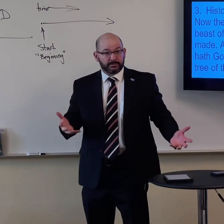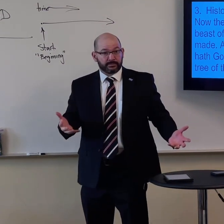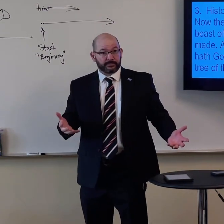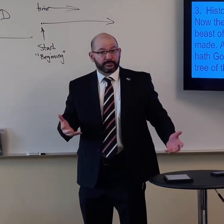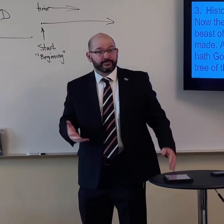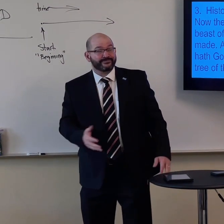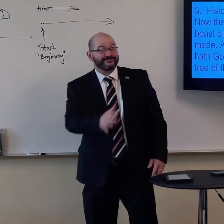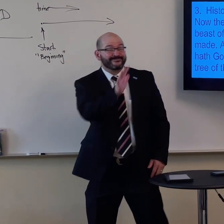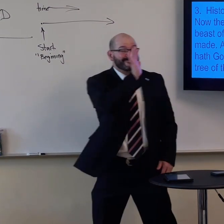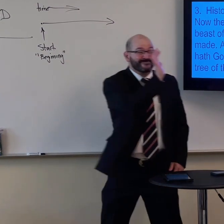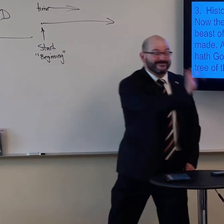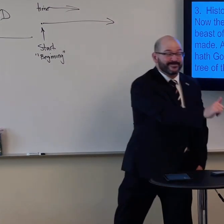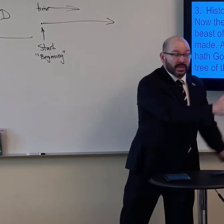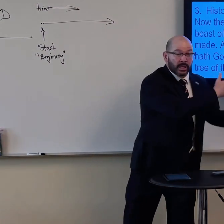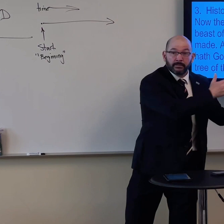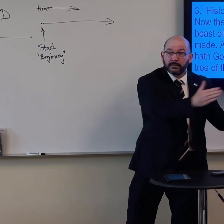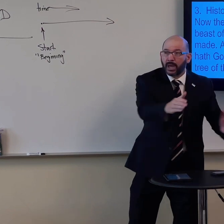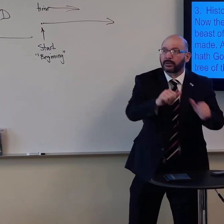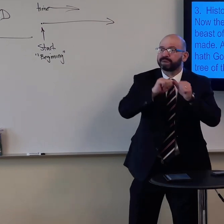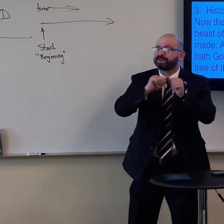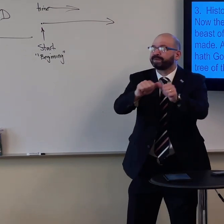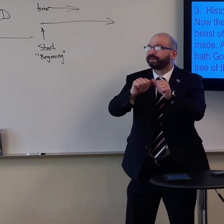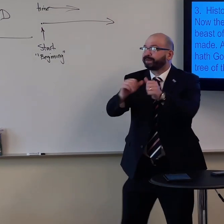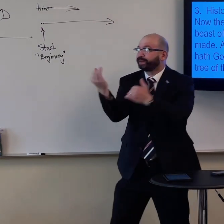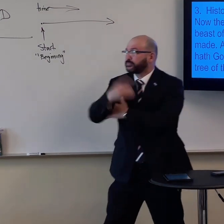And he calls Eve to doubt God's plan. Again,